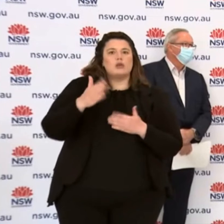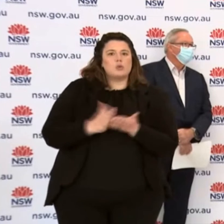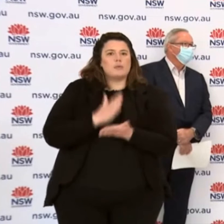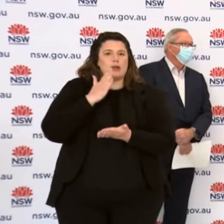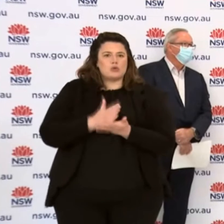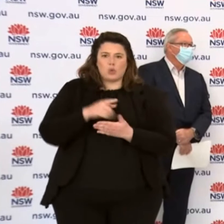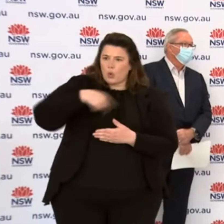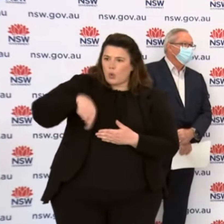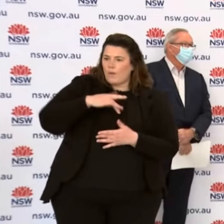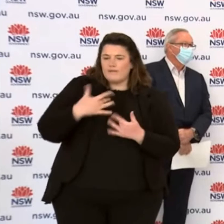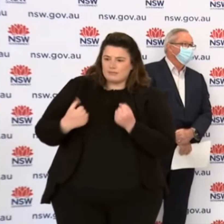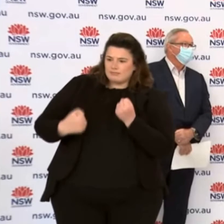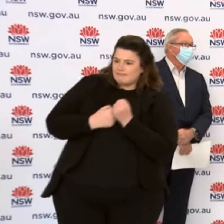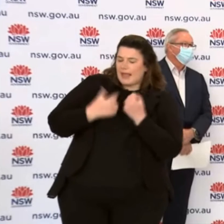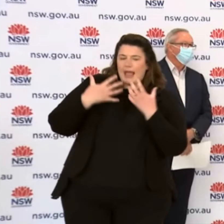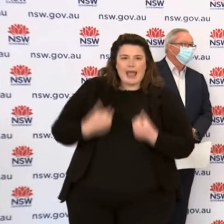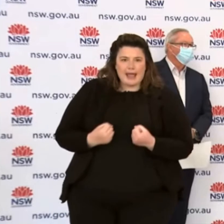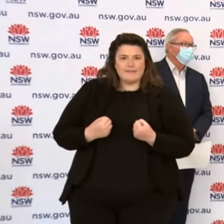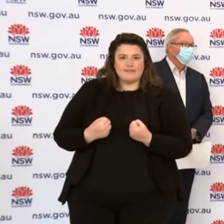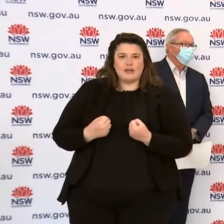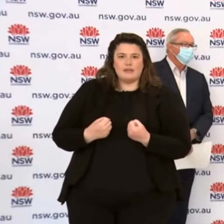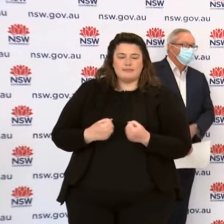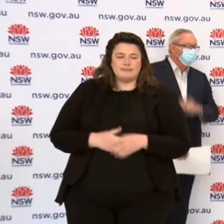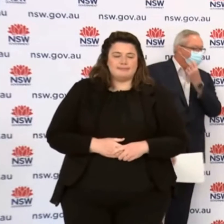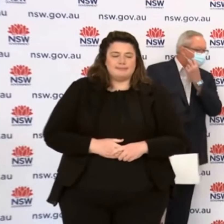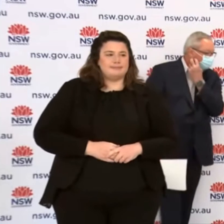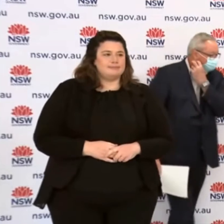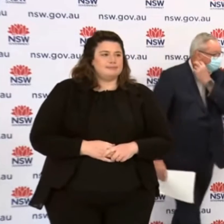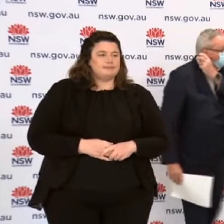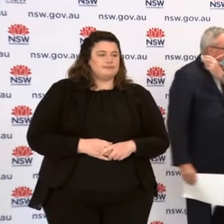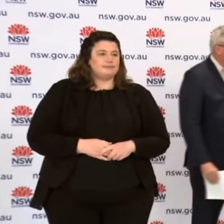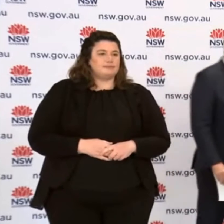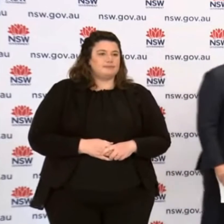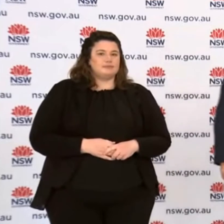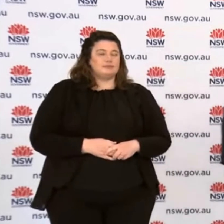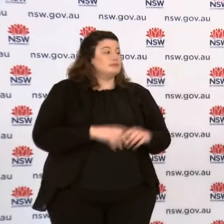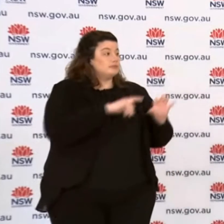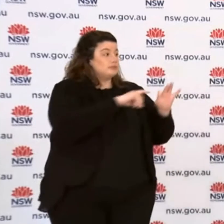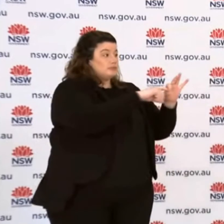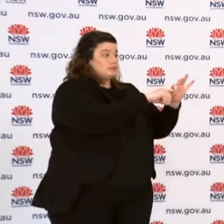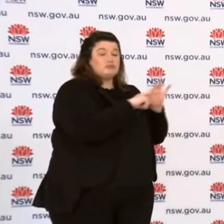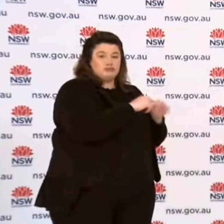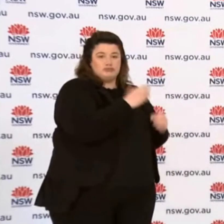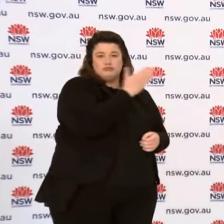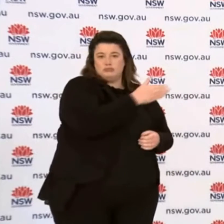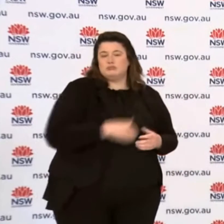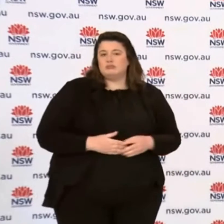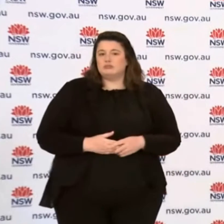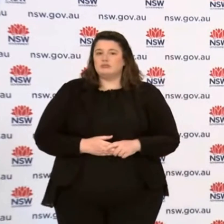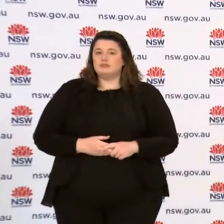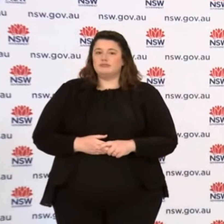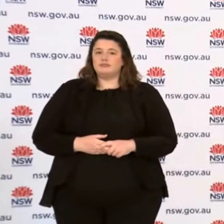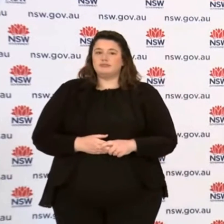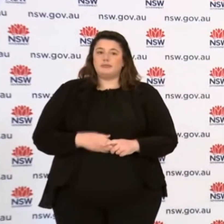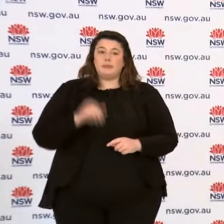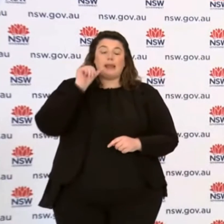feels unsupported and no one is left behind. Thank you. Minister, last night the Chief Medical Officer, Professor